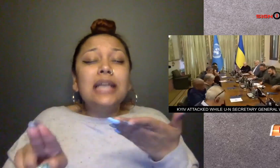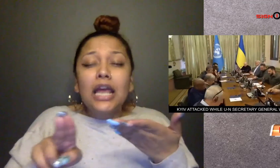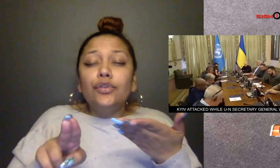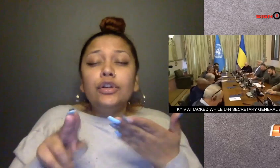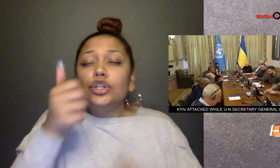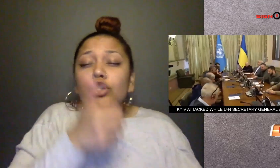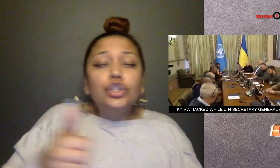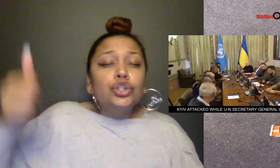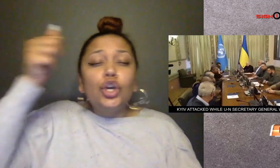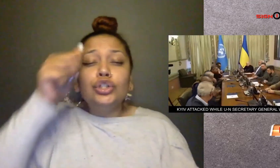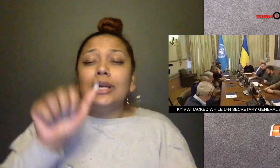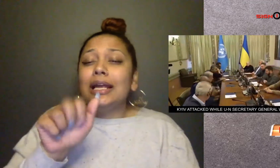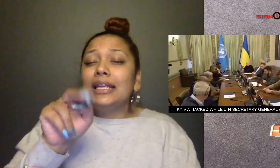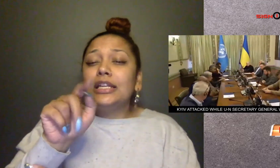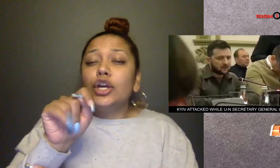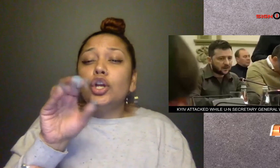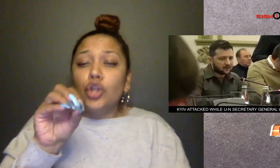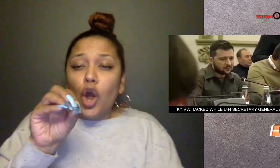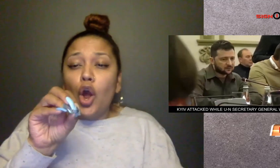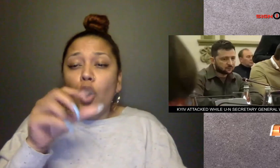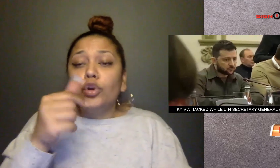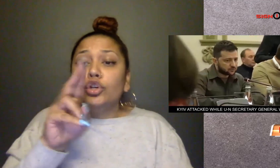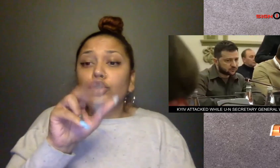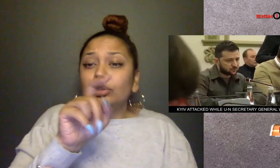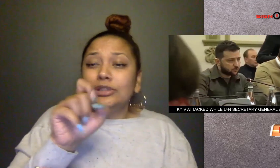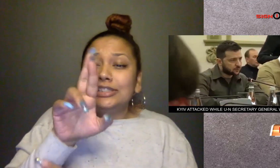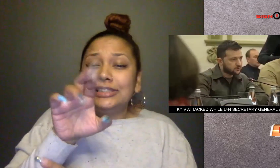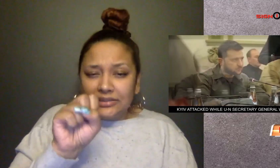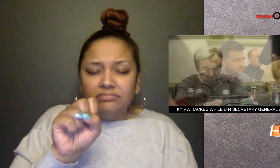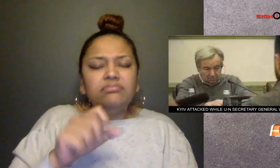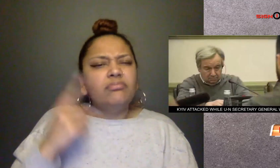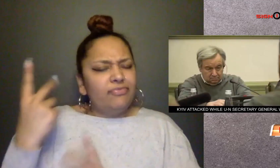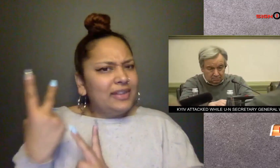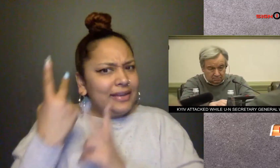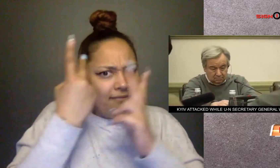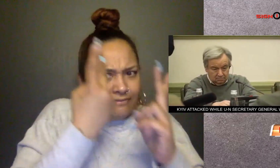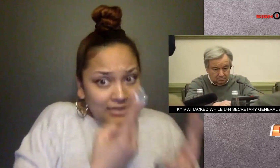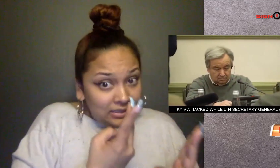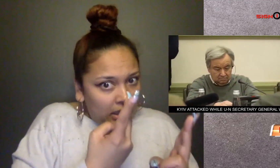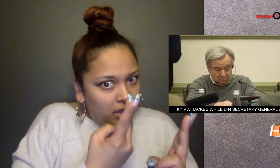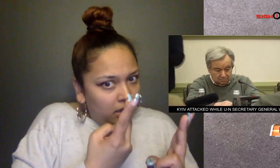Nations Secretary-General Antonio Guterres was visiting